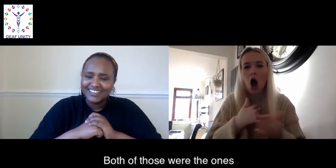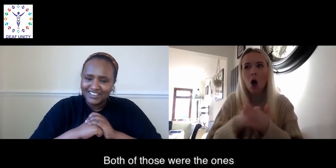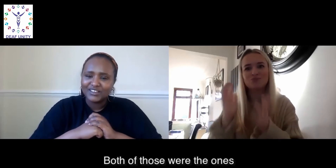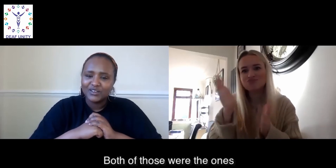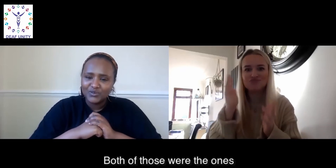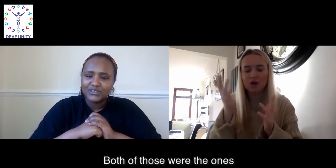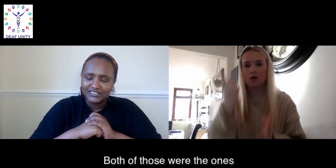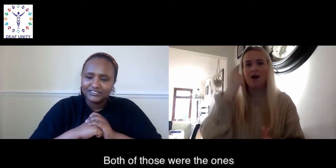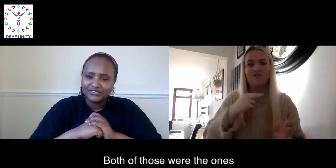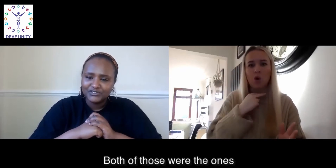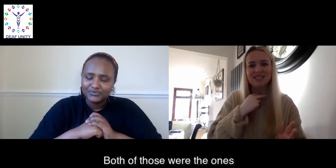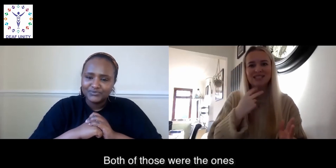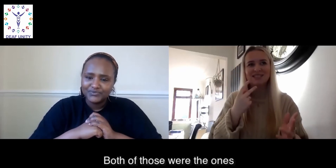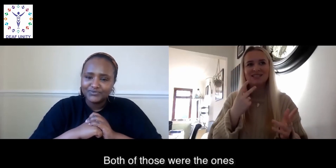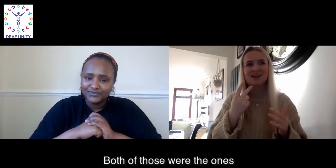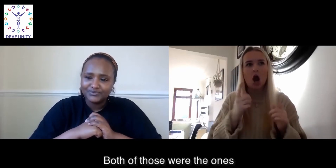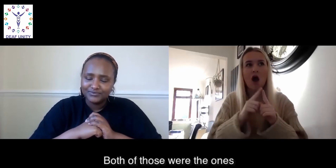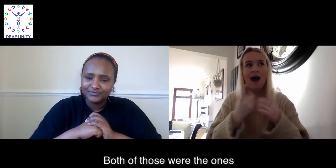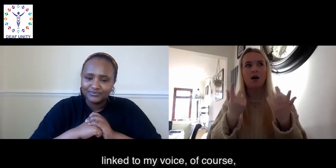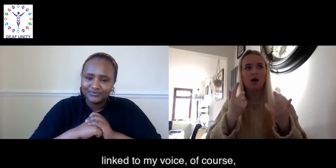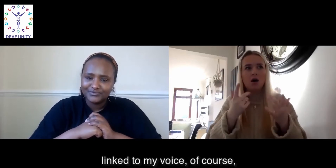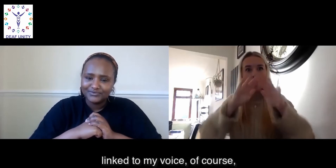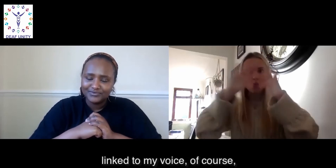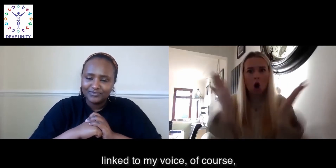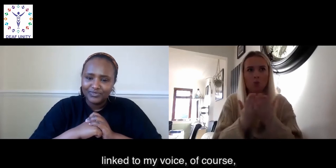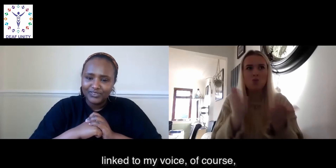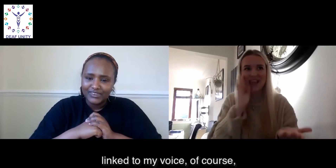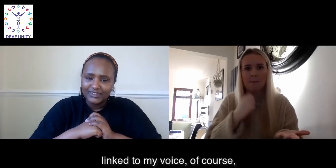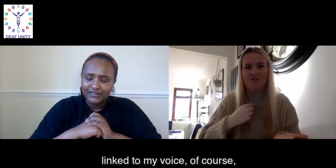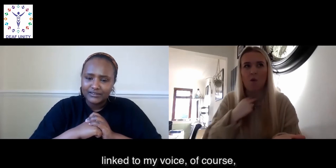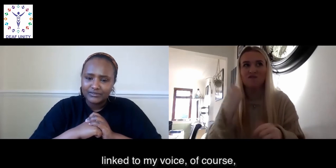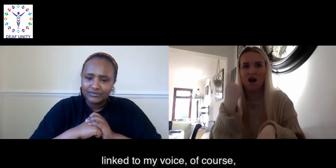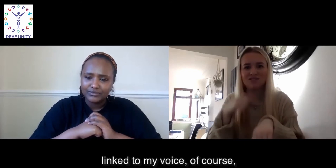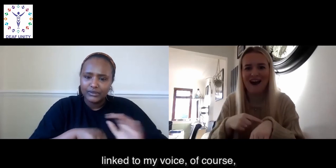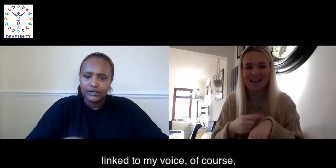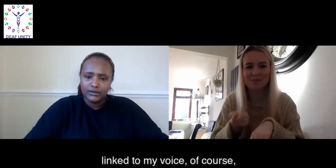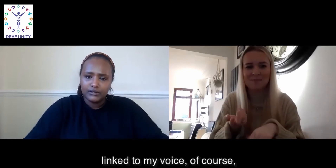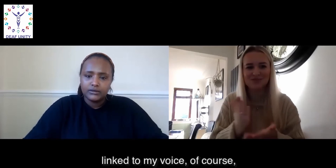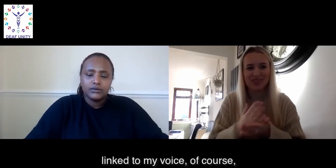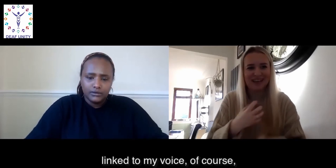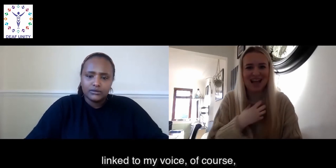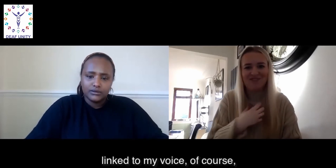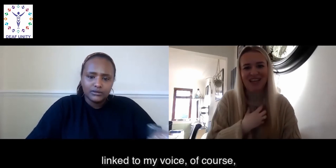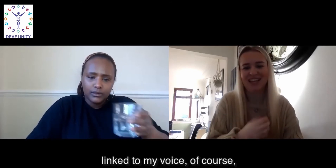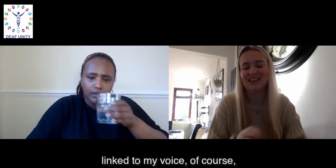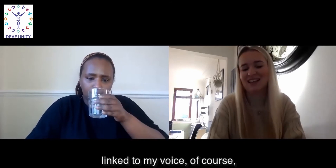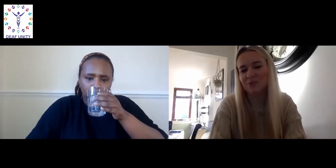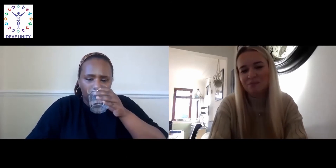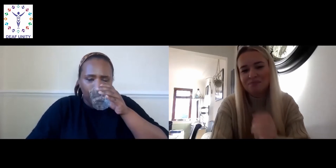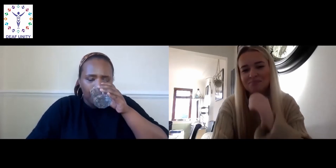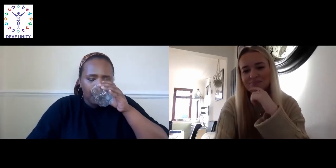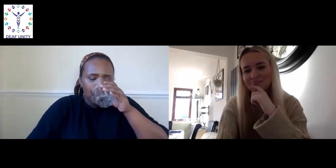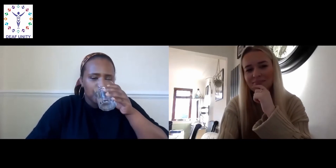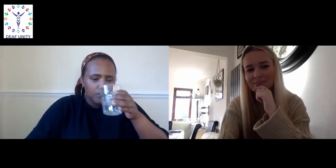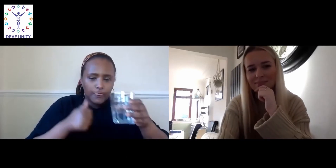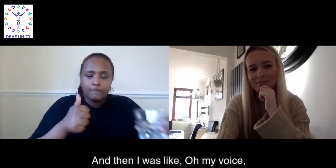nervous about, and both linked to my voice, of course, because I don't use my voice. So I always sign,